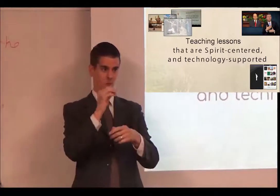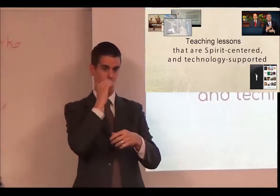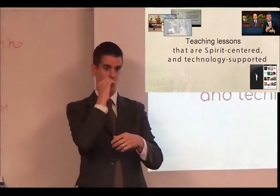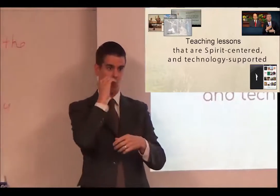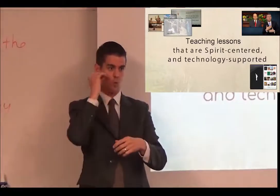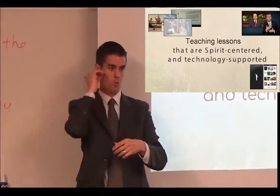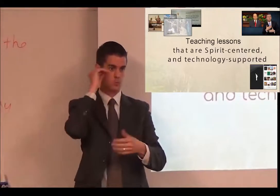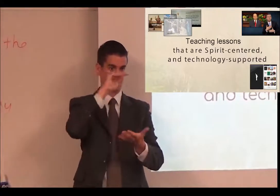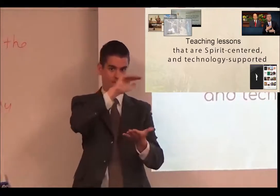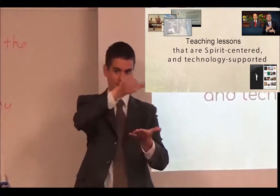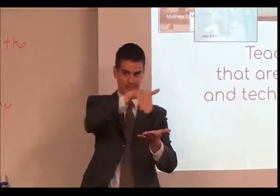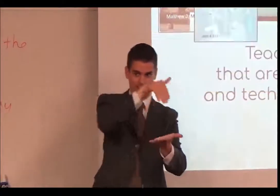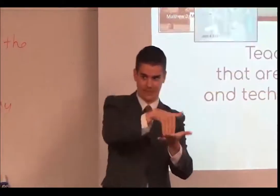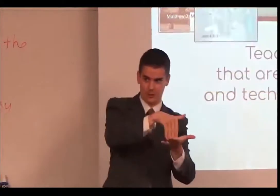emphasis. Home-centered,